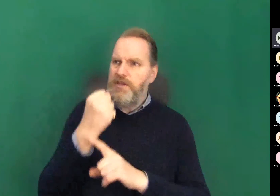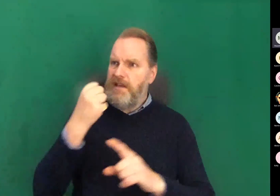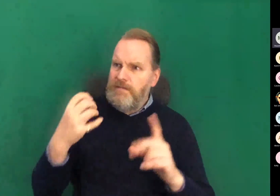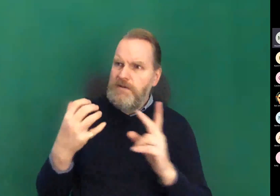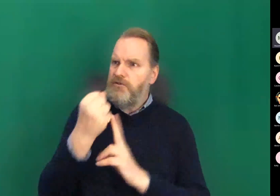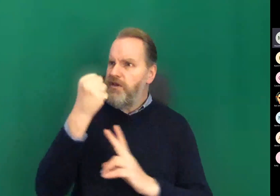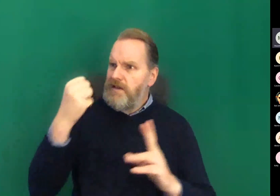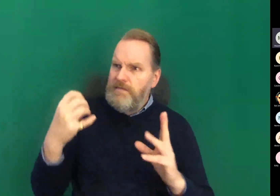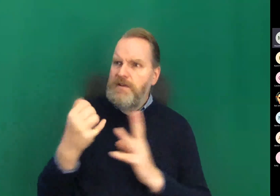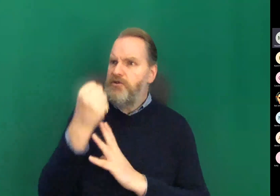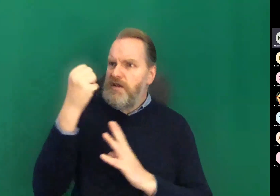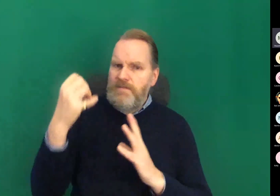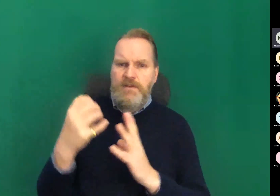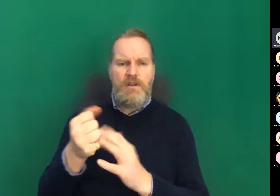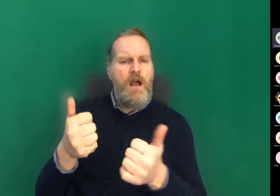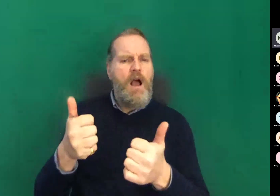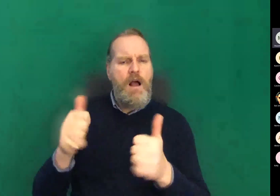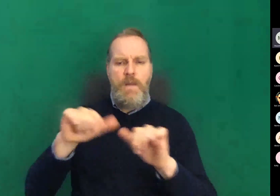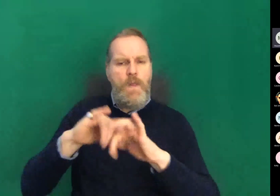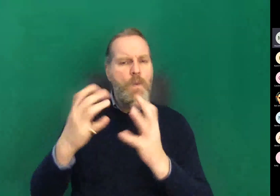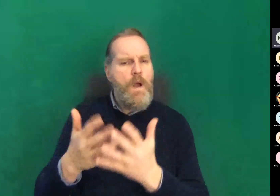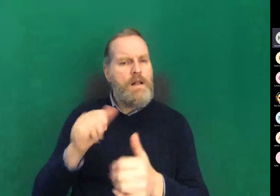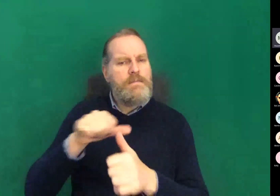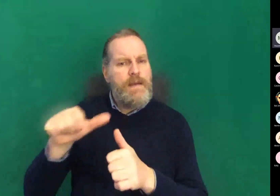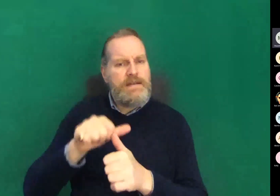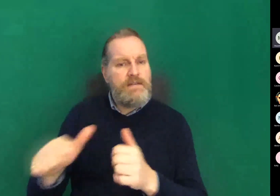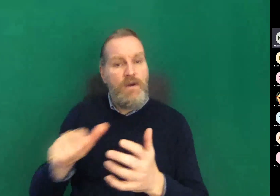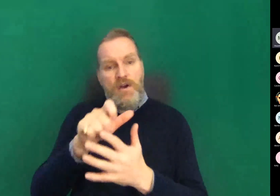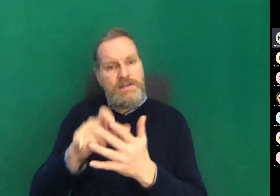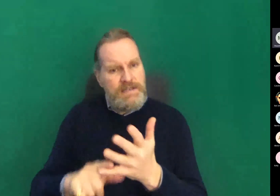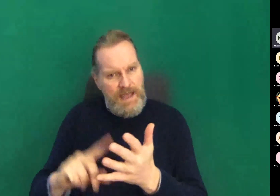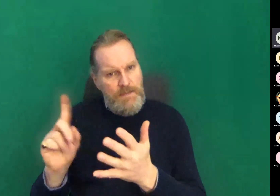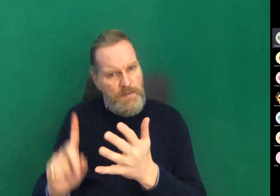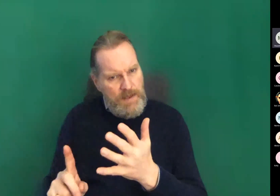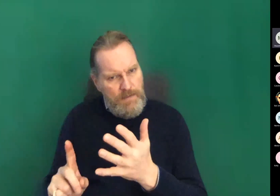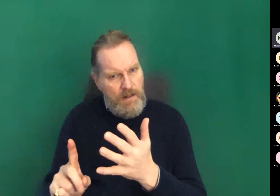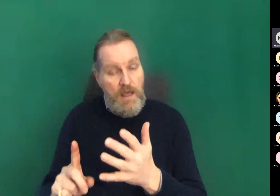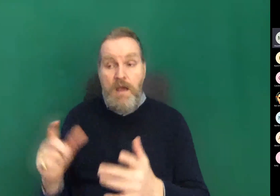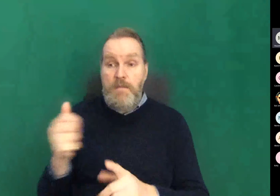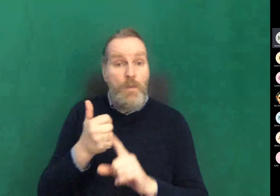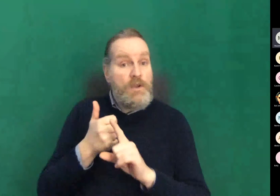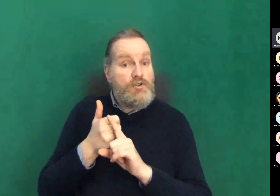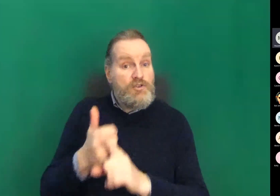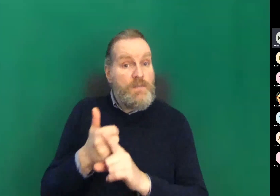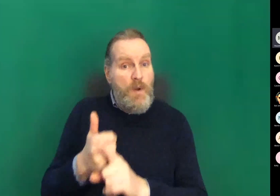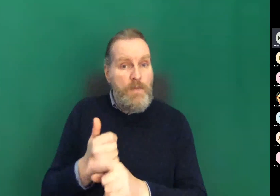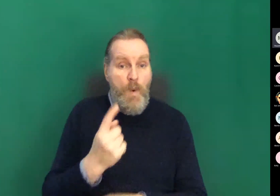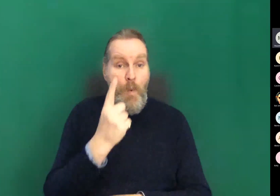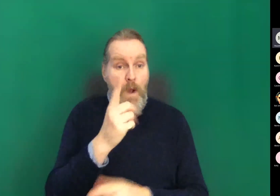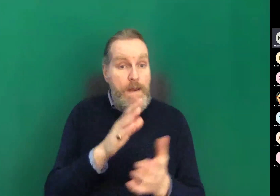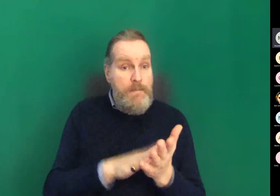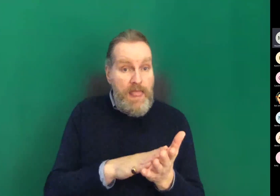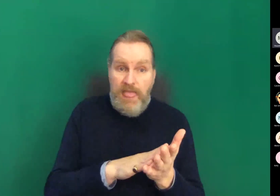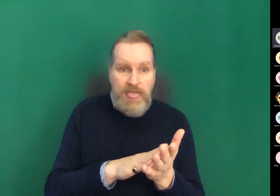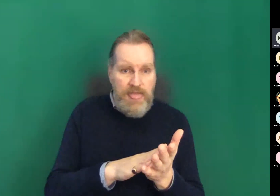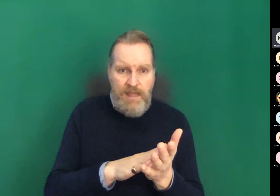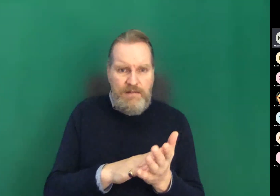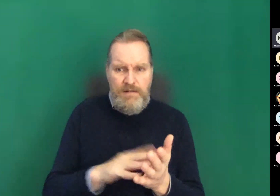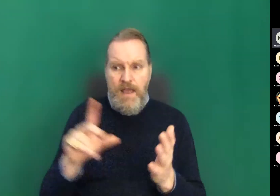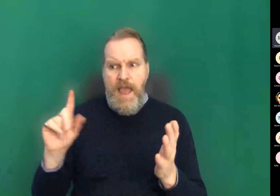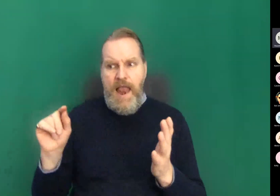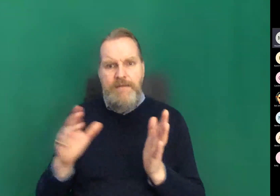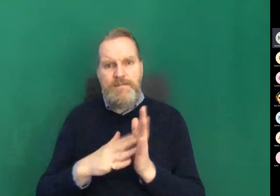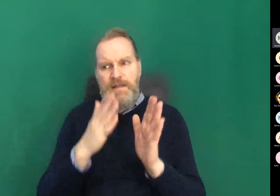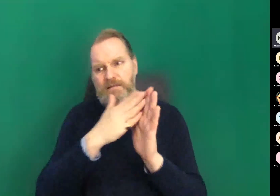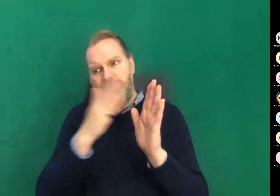disabled people, we should also be aware that we should be supporting them all year round, not just at times like these when there is a spotlight